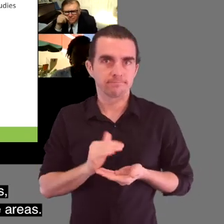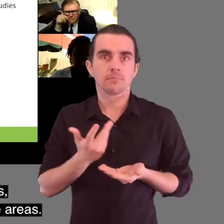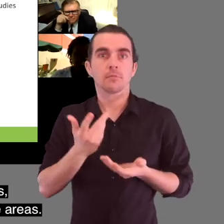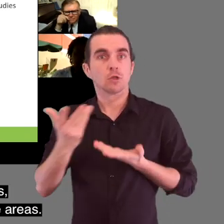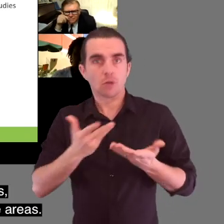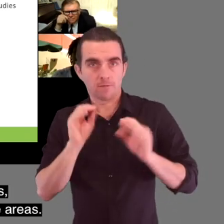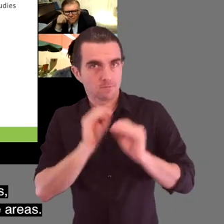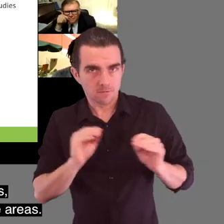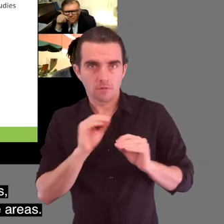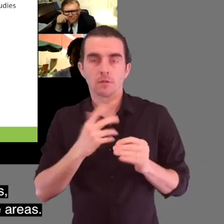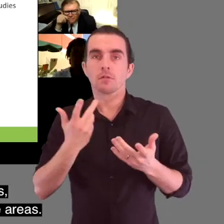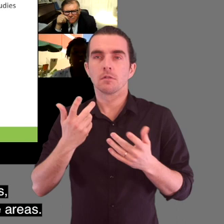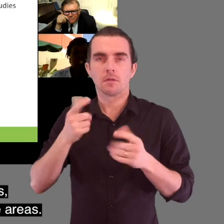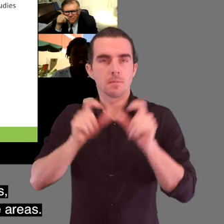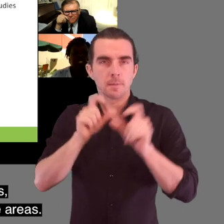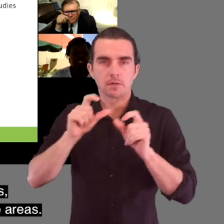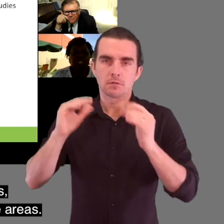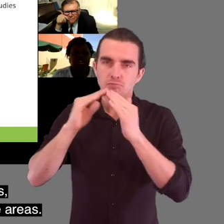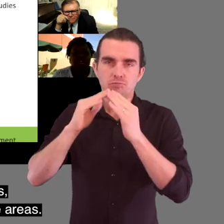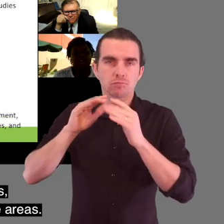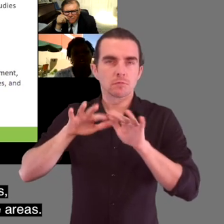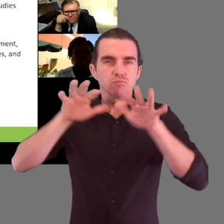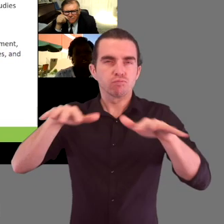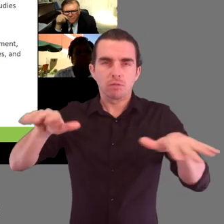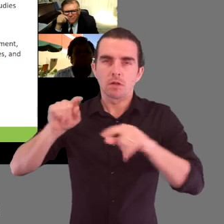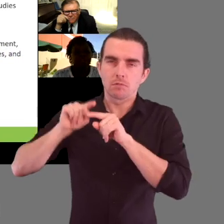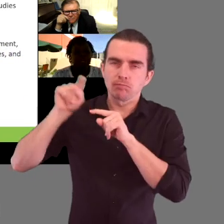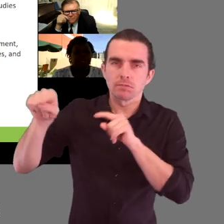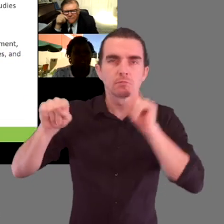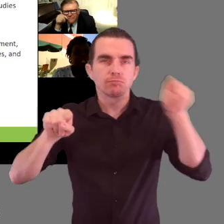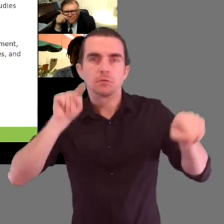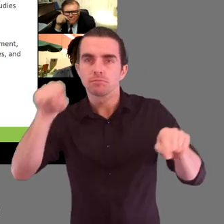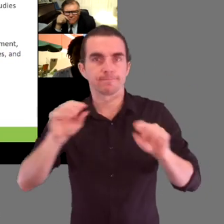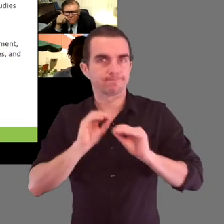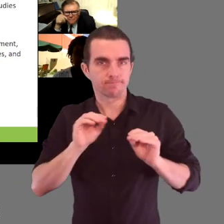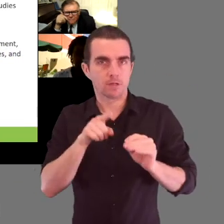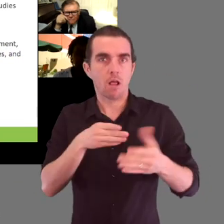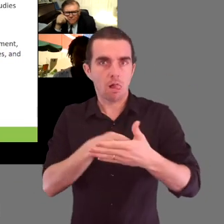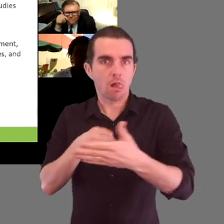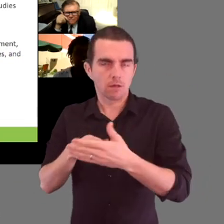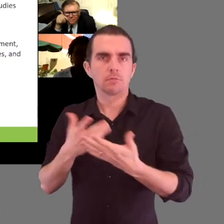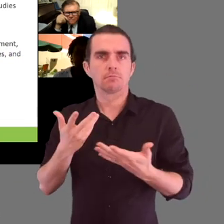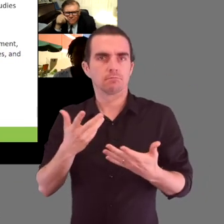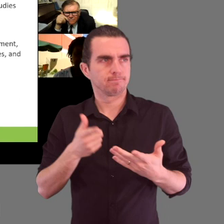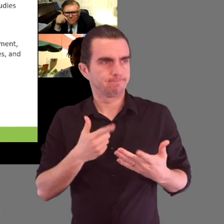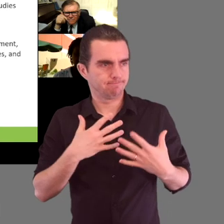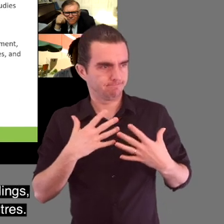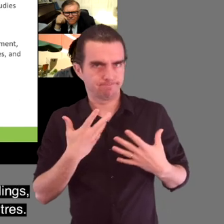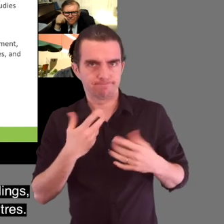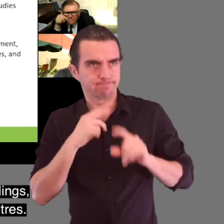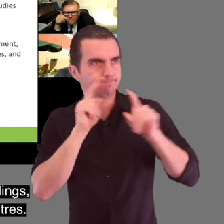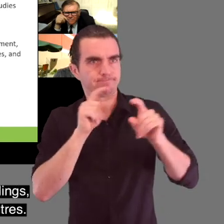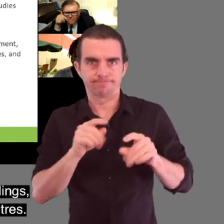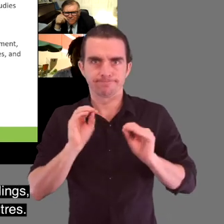especially in the rural and remote areas. Another barrier is the physical barrier,